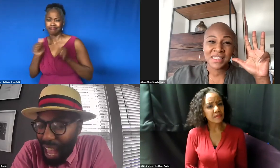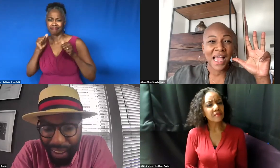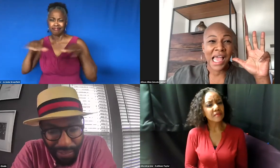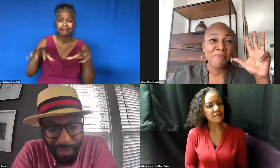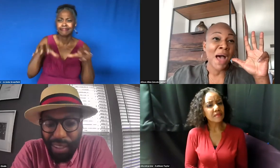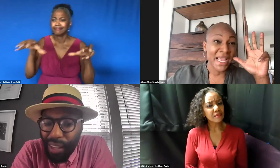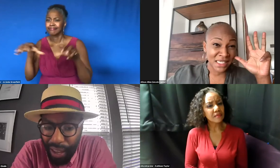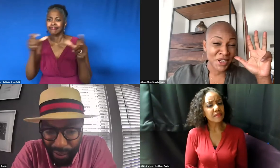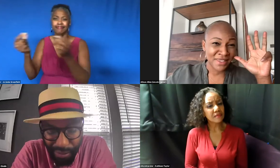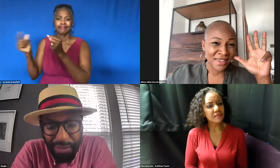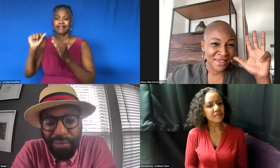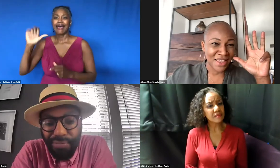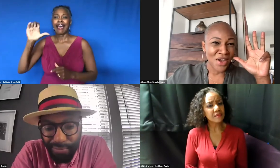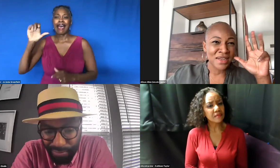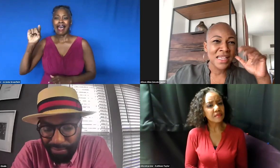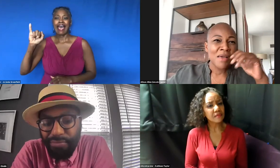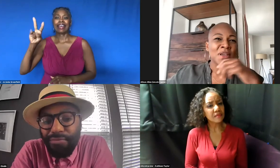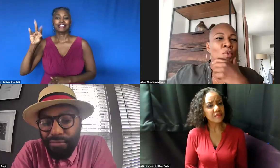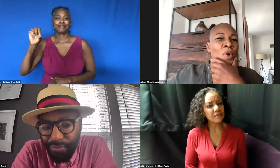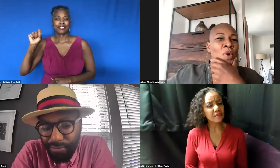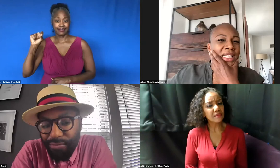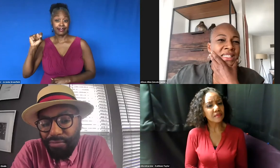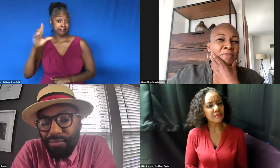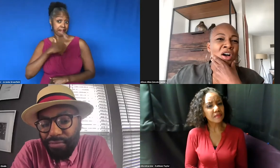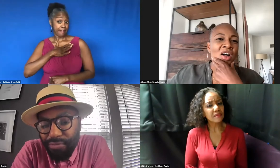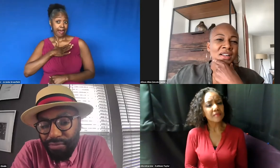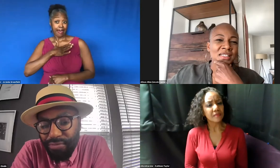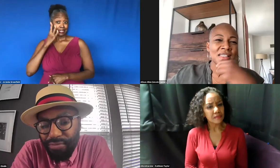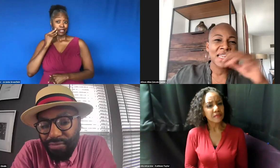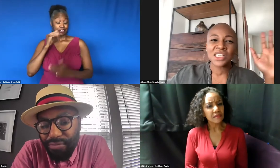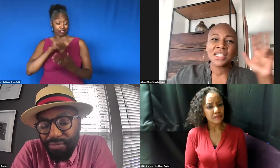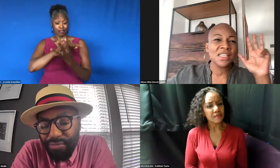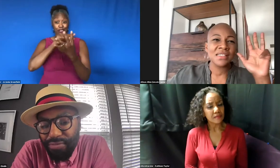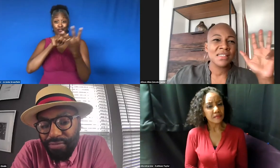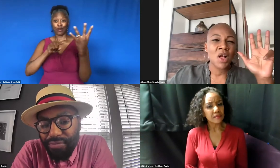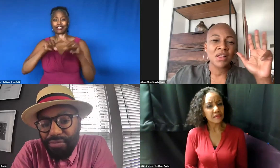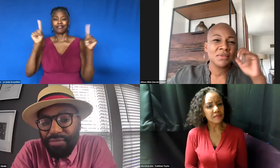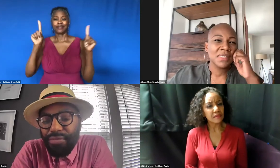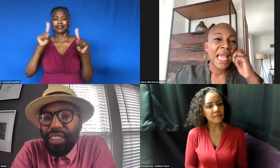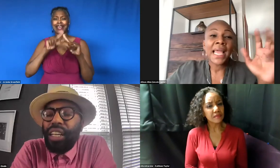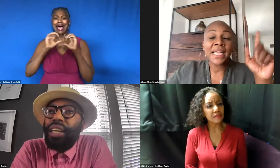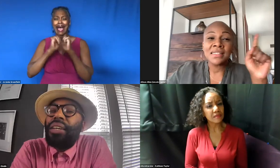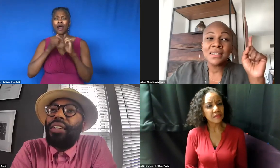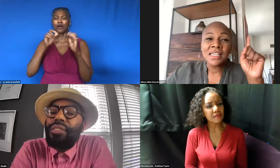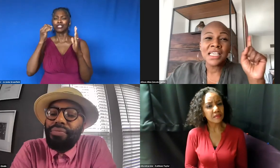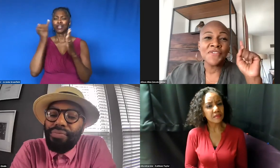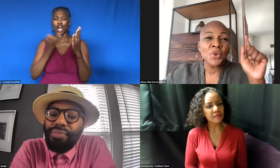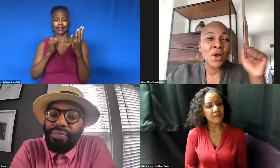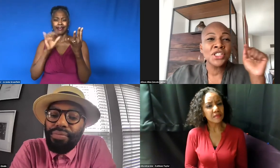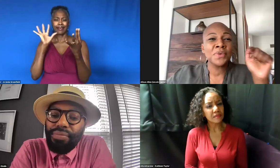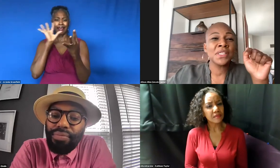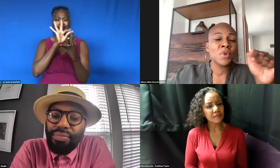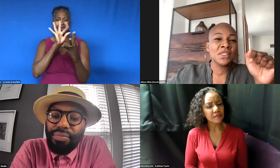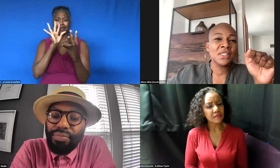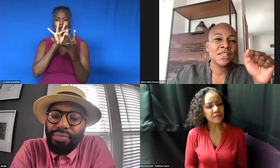them, at least my experience says that they are. But what is it about art that actually connects them all? And if you